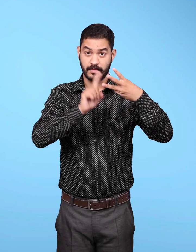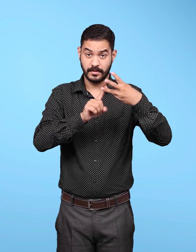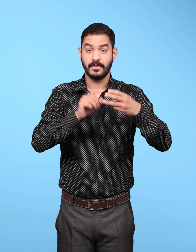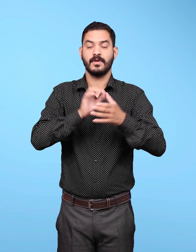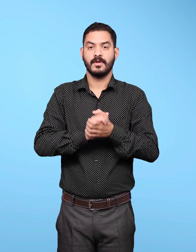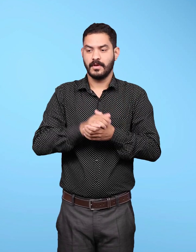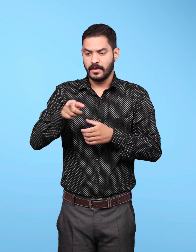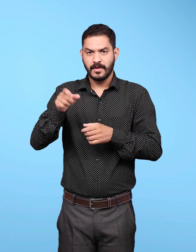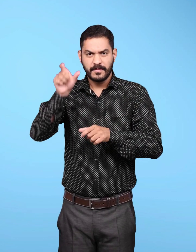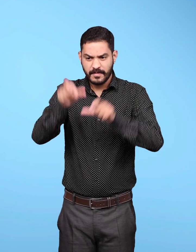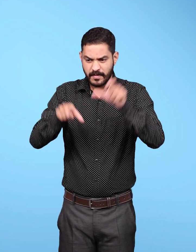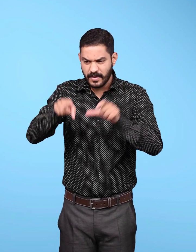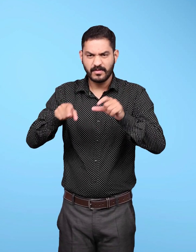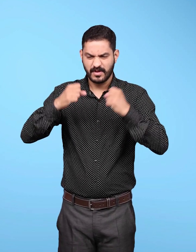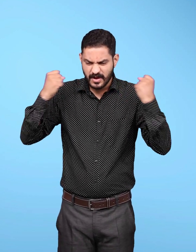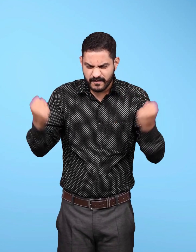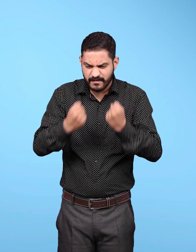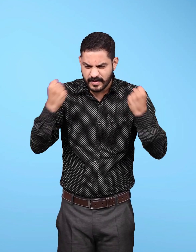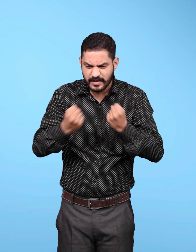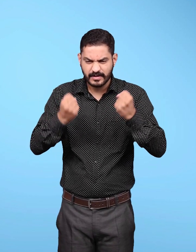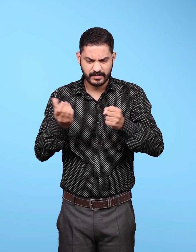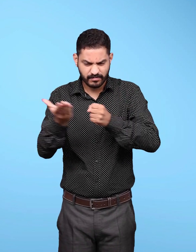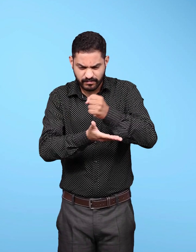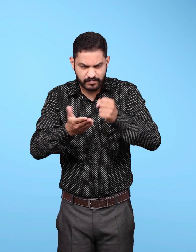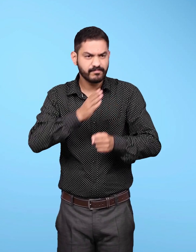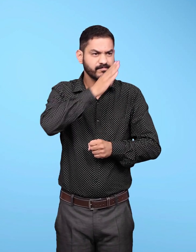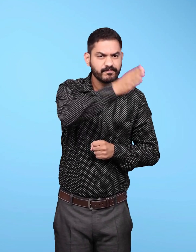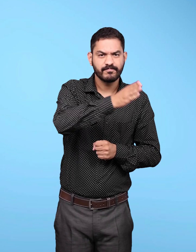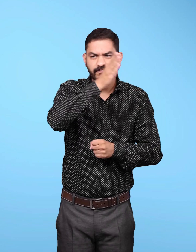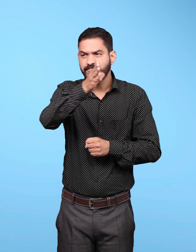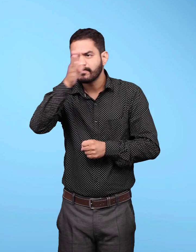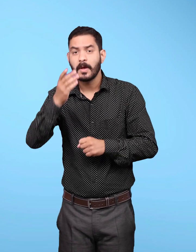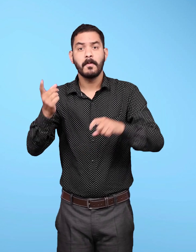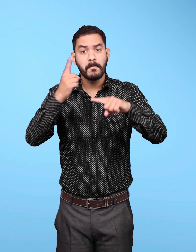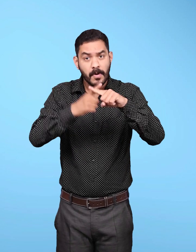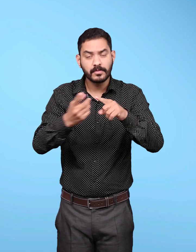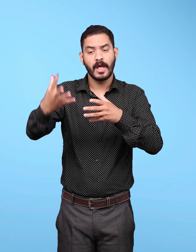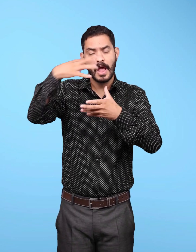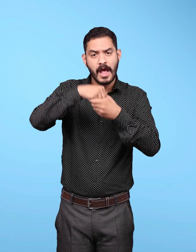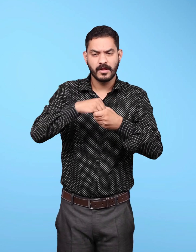And landless labourers, including slaves, were known as Kadaisiyar.